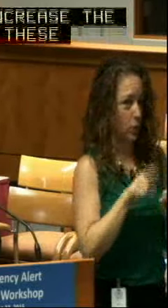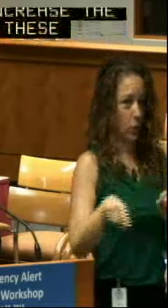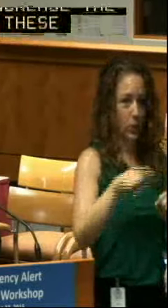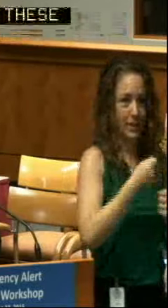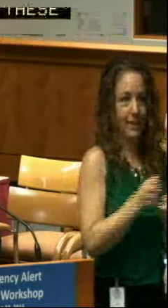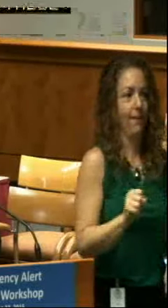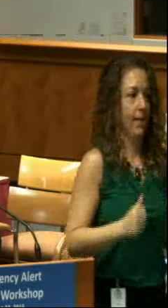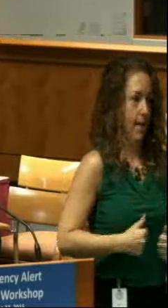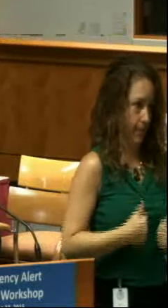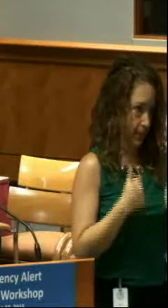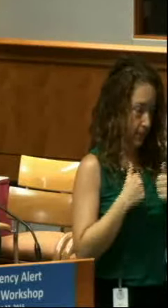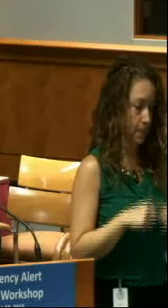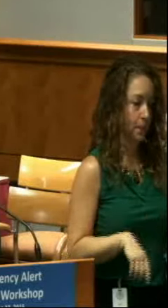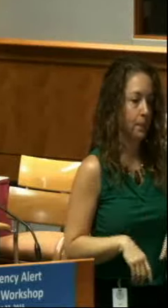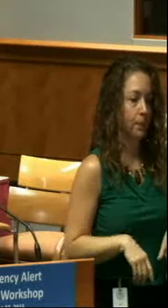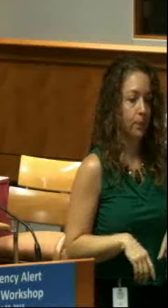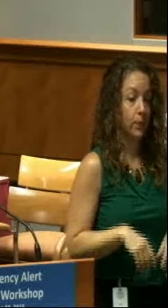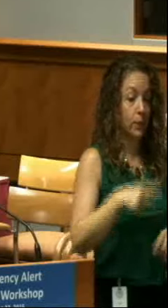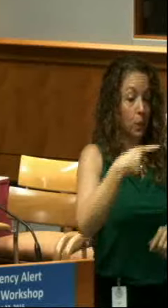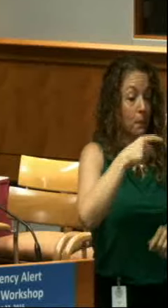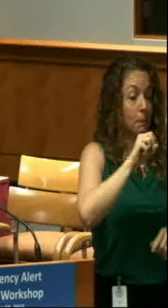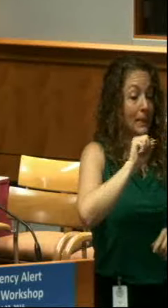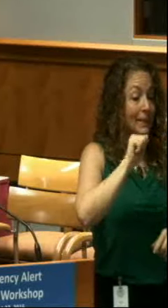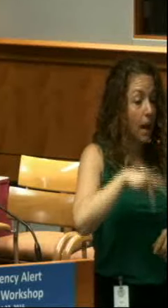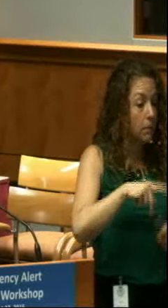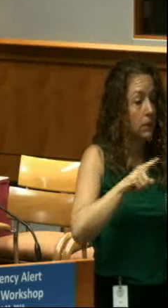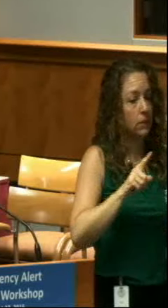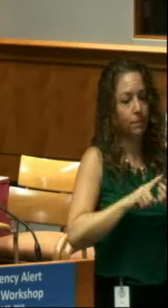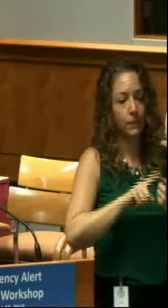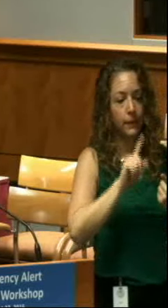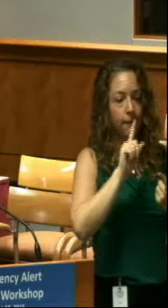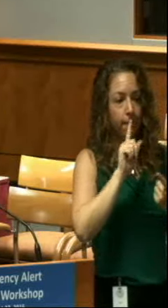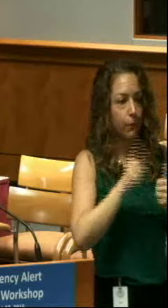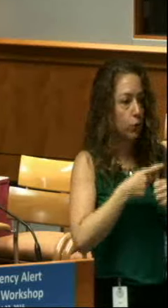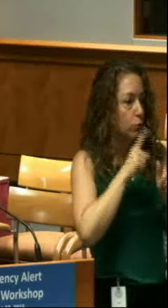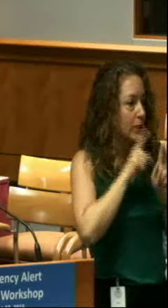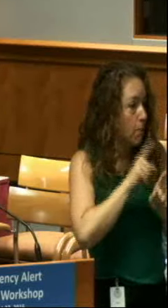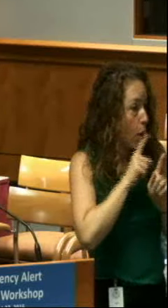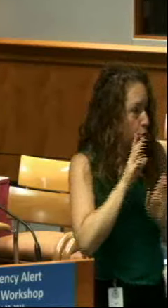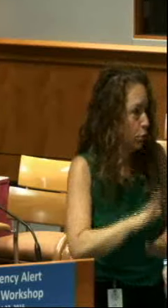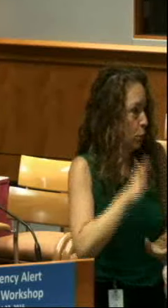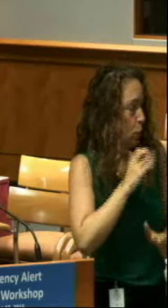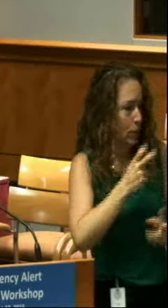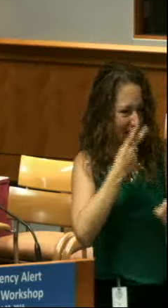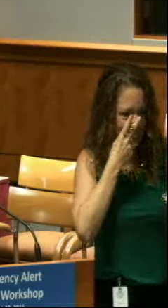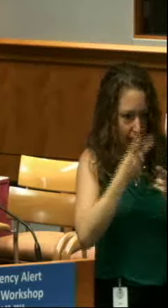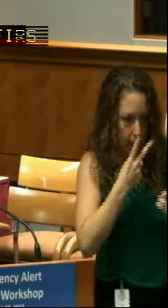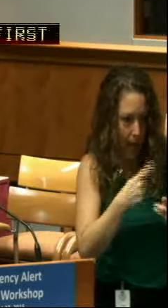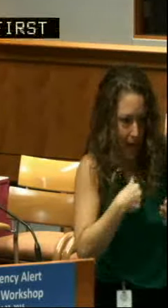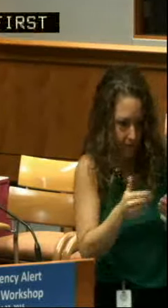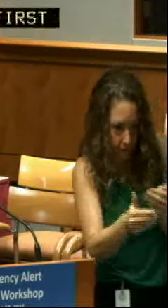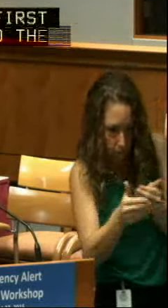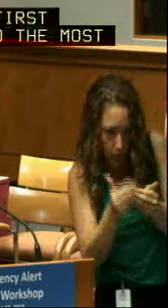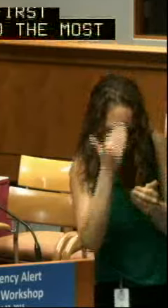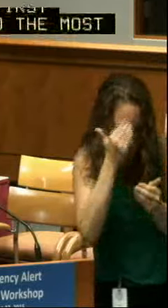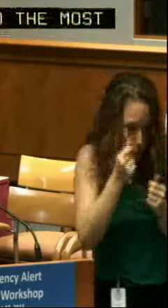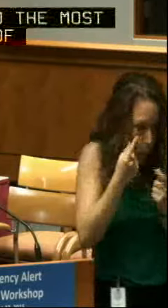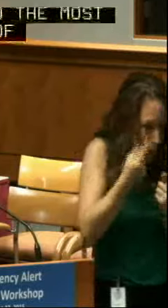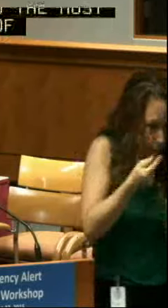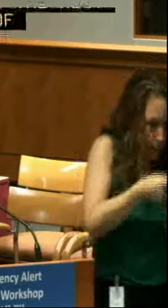and first responders, those with the most immediate knowledge of life-threatening dangers, with the means to reach out to the public with the